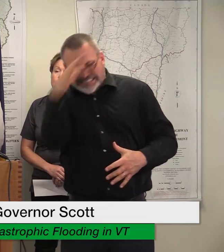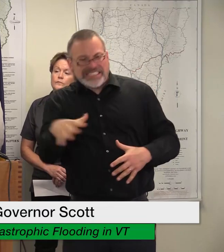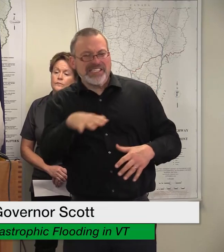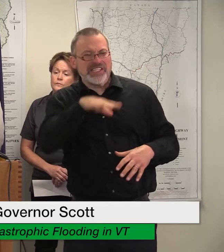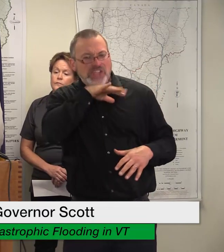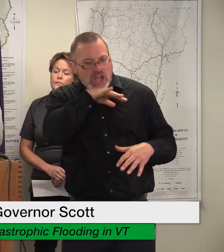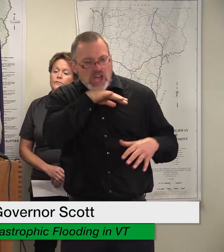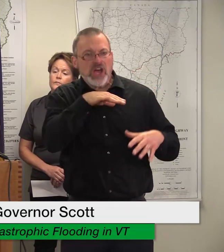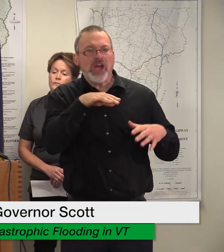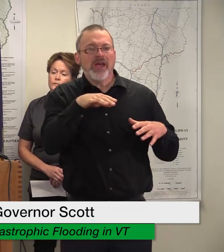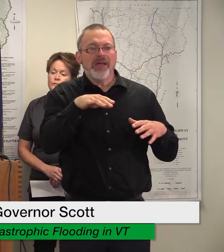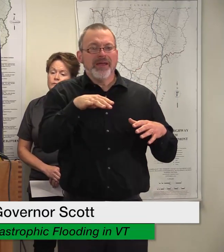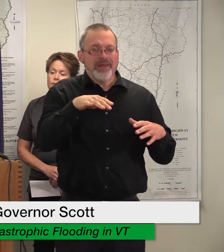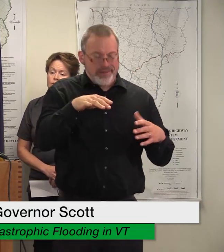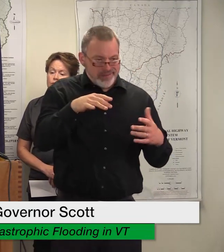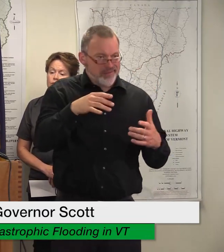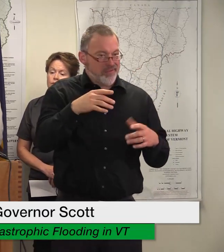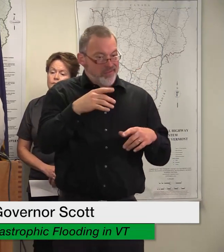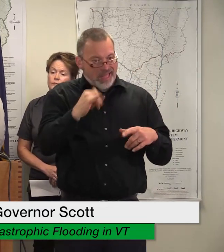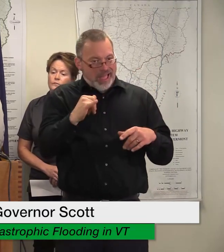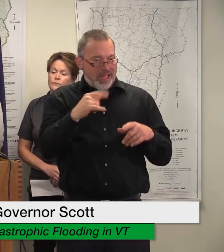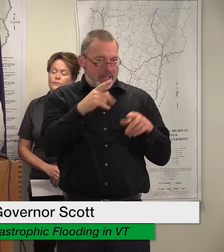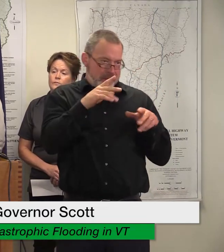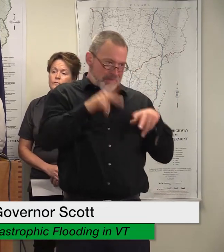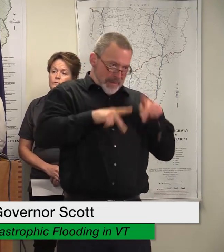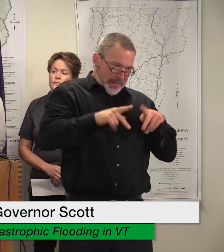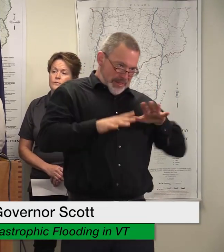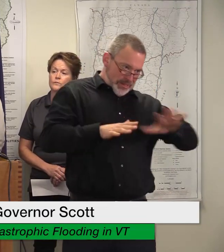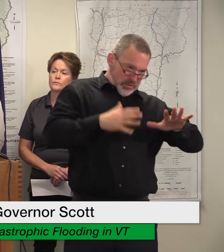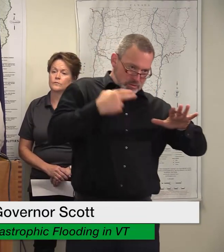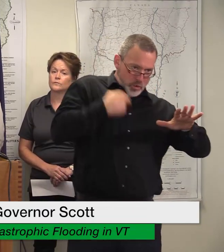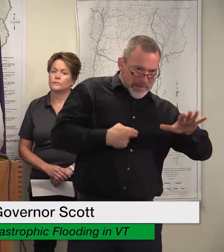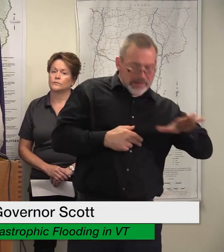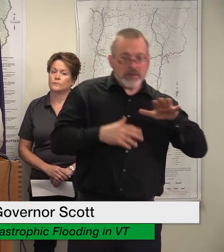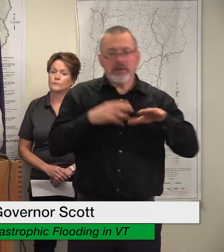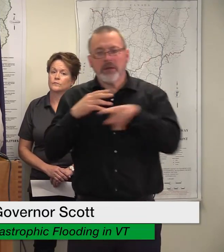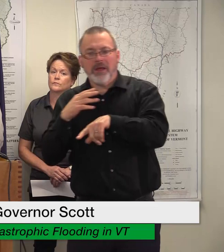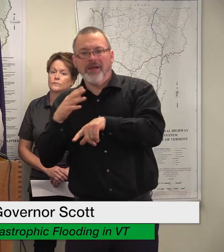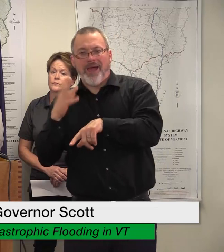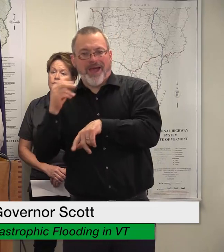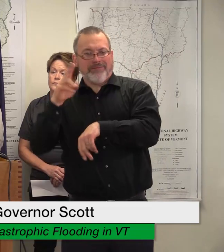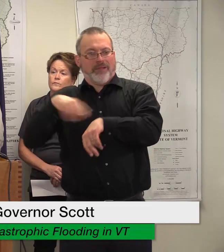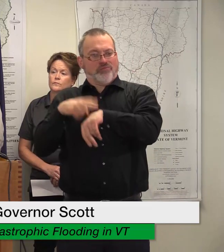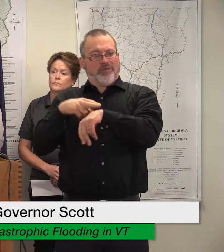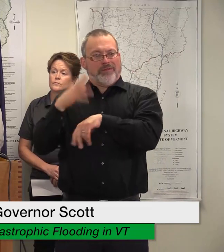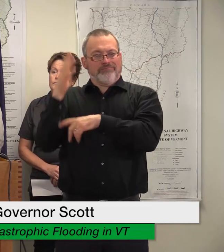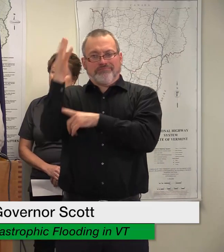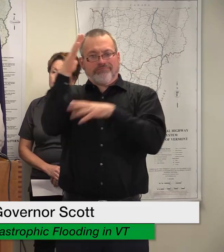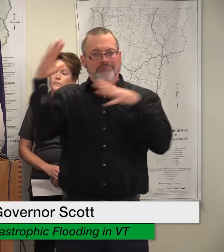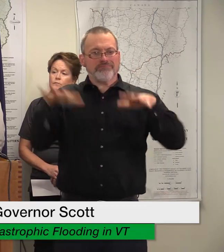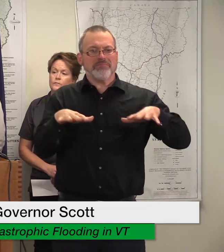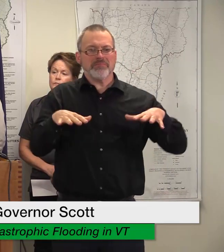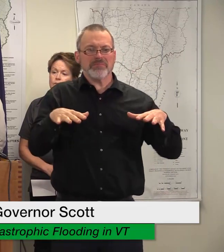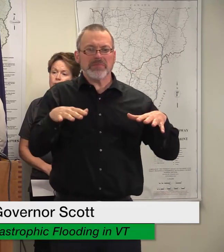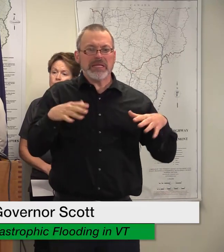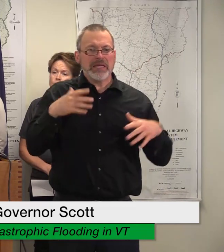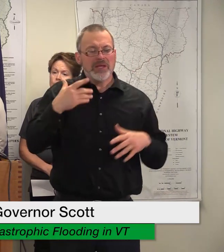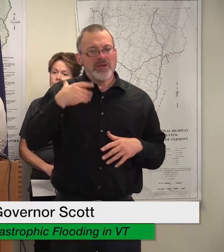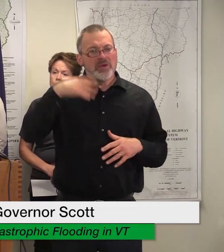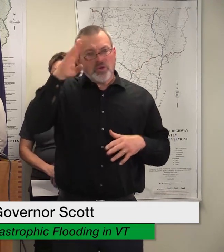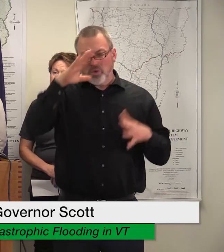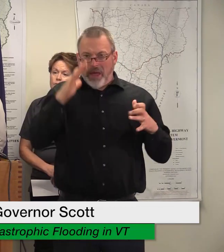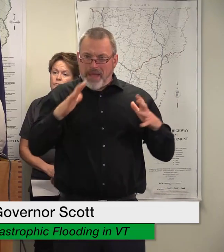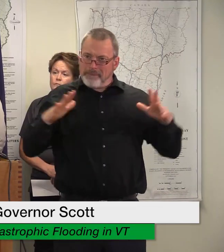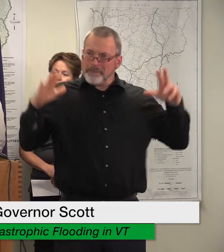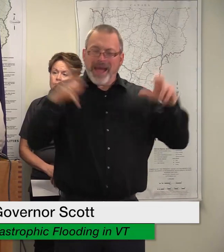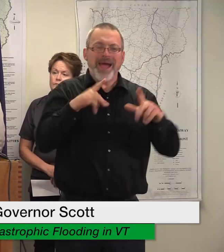floodwaters left behind. As part of the flood recovery, I know that there is a lot of interest in trying to put things back to how they were prior